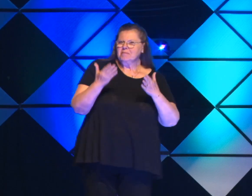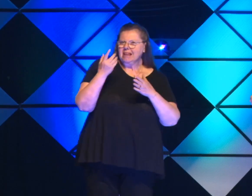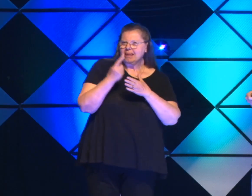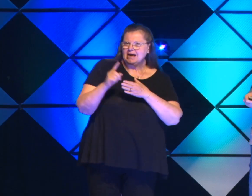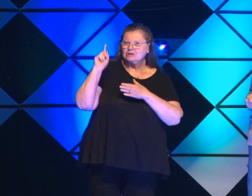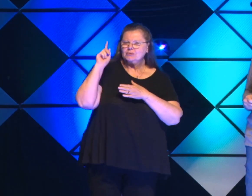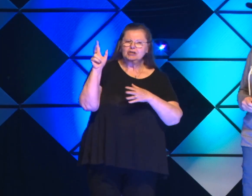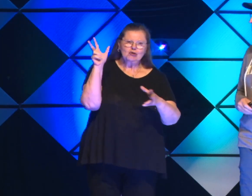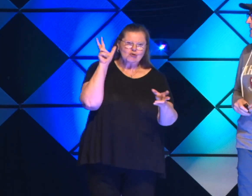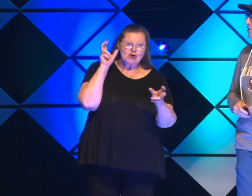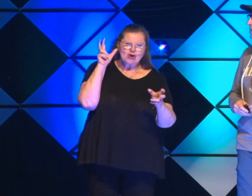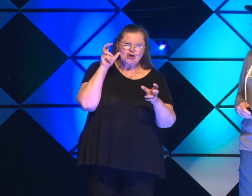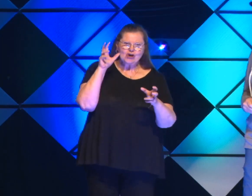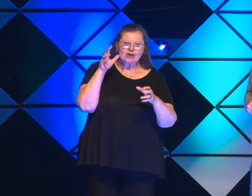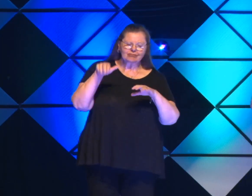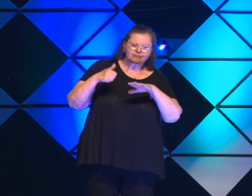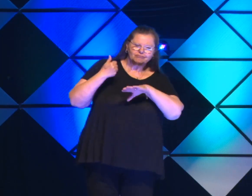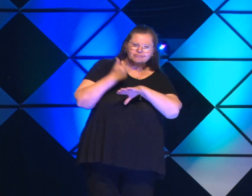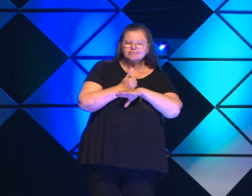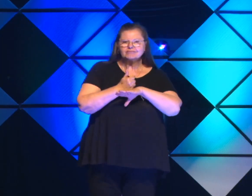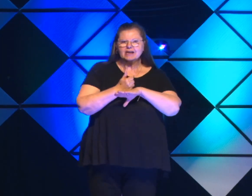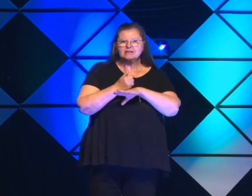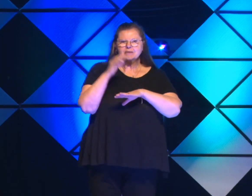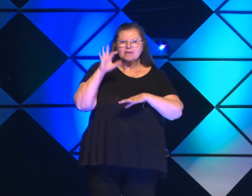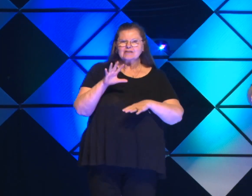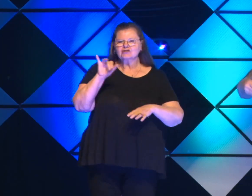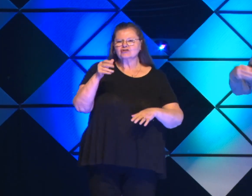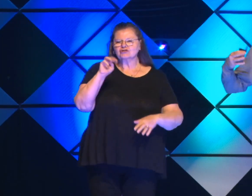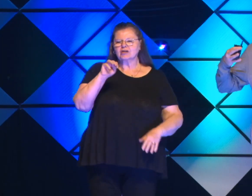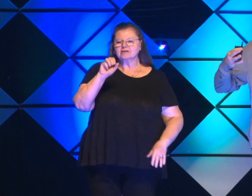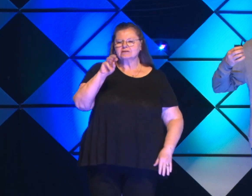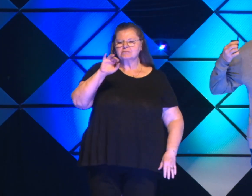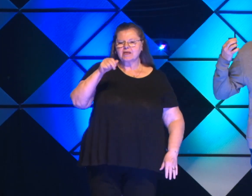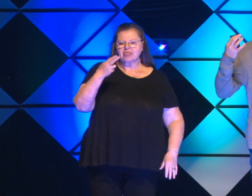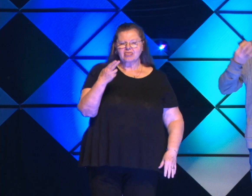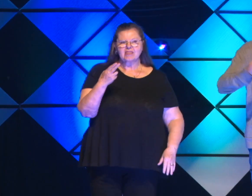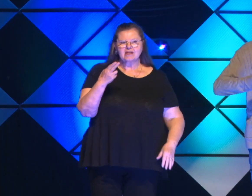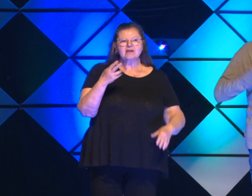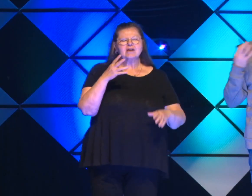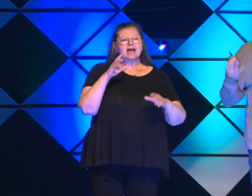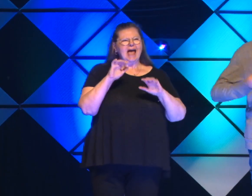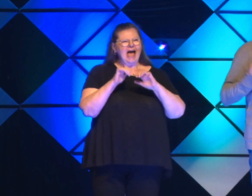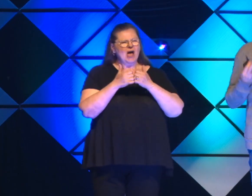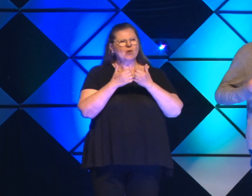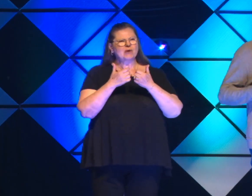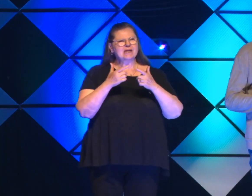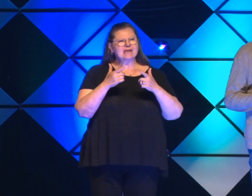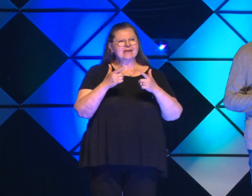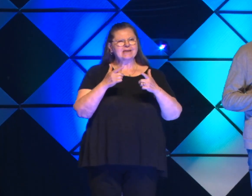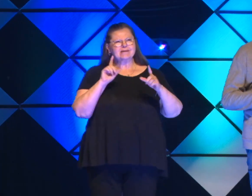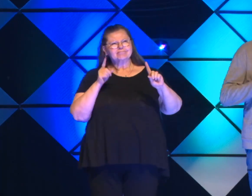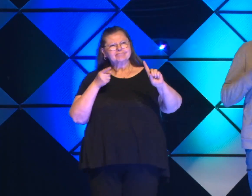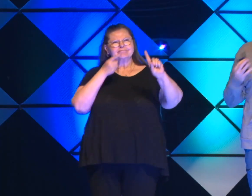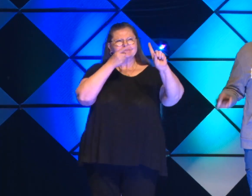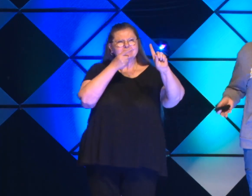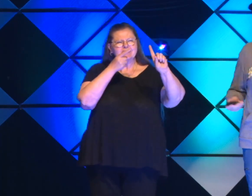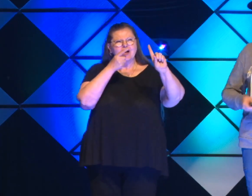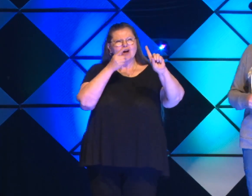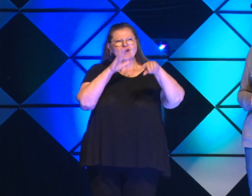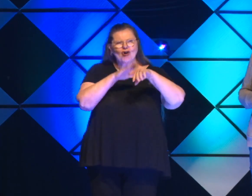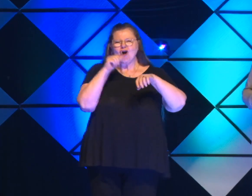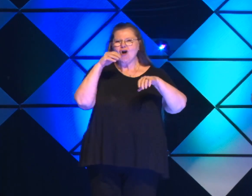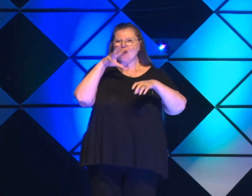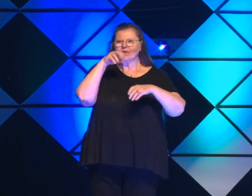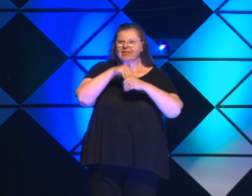got to listen. Our founding pastor, John Smith, talked about what it means to really live into the call of God on our lives. It was